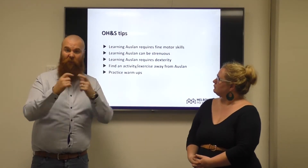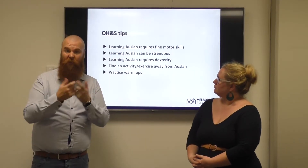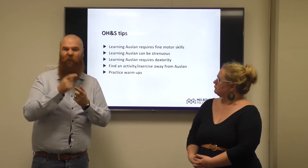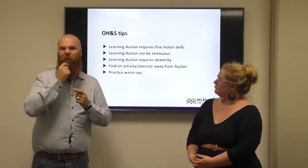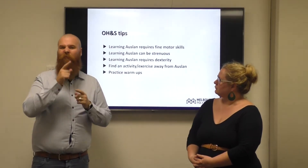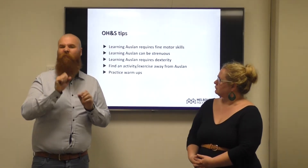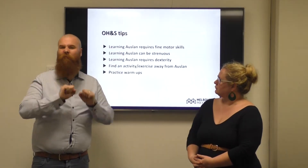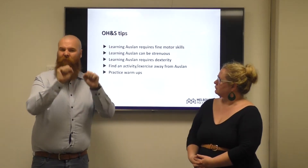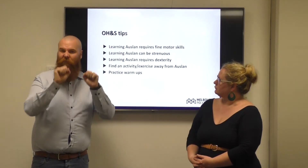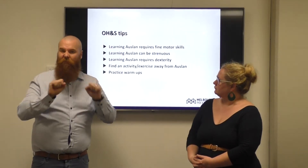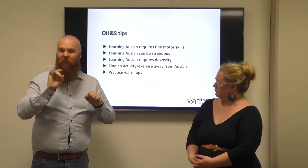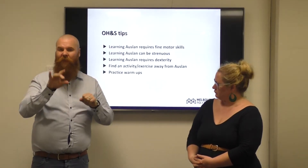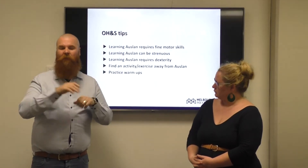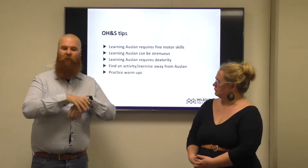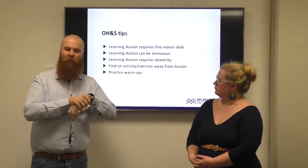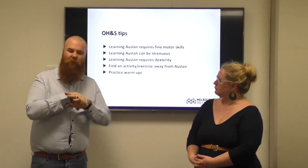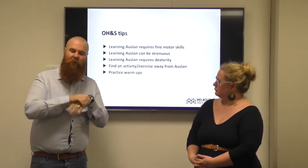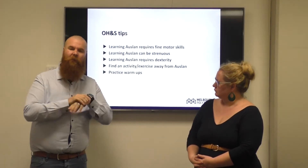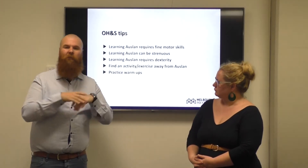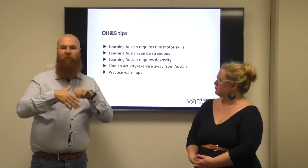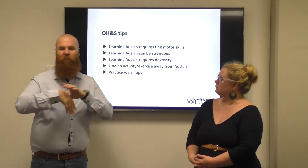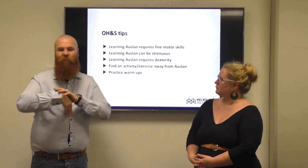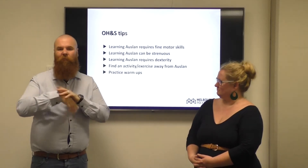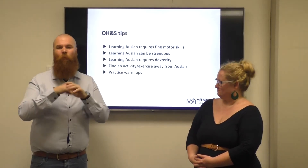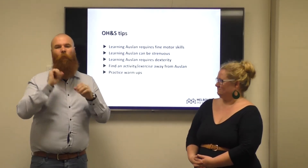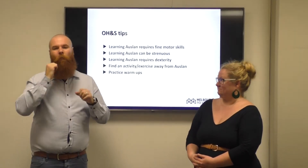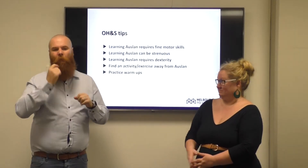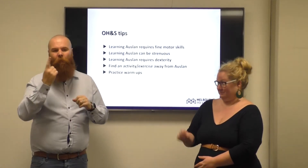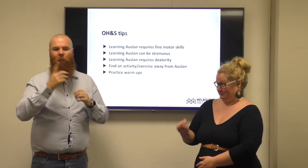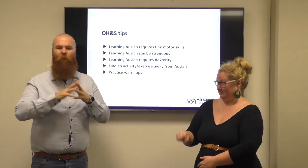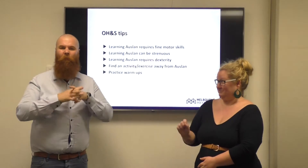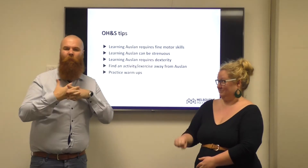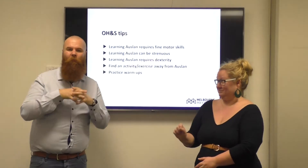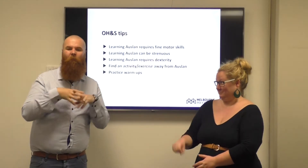So before you start class, it's good to do a little bit of a warm-up, your wrists, your shoulders.